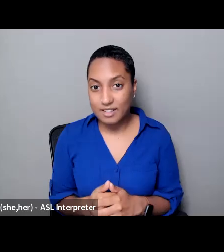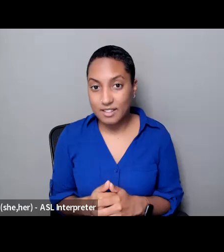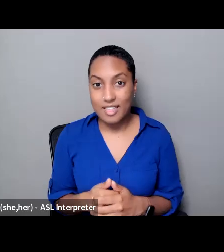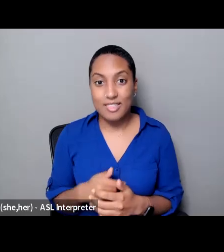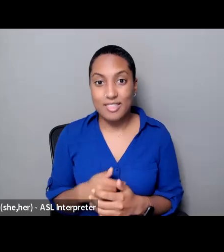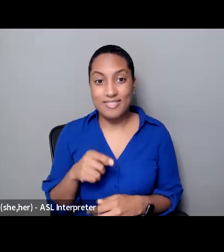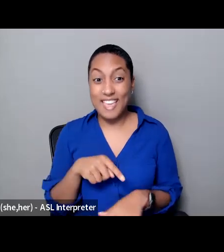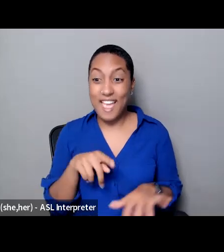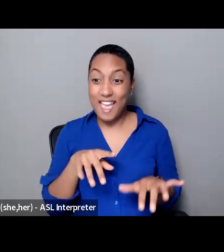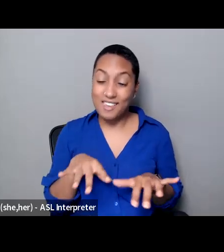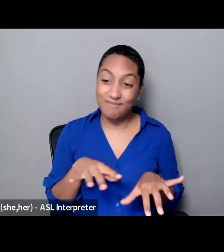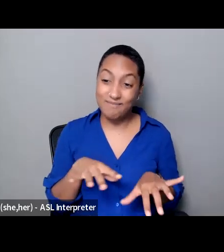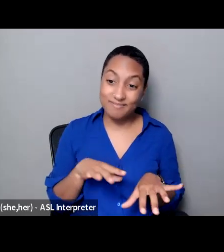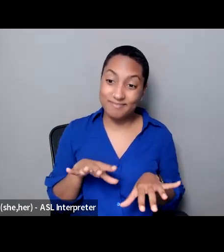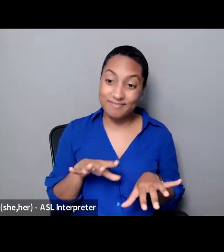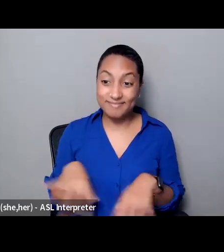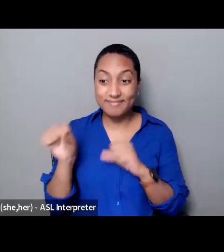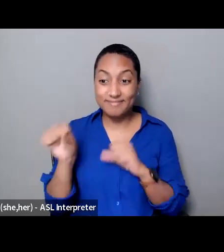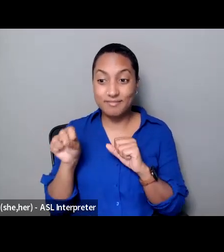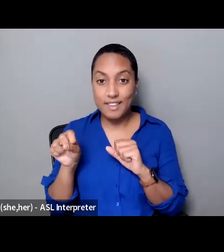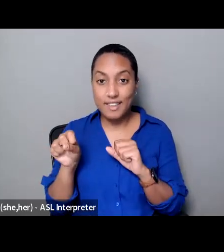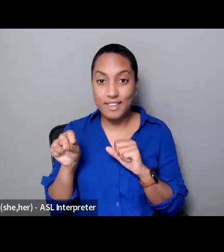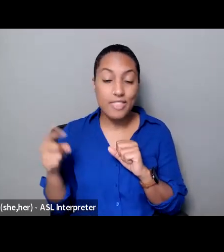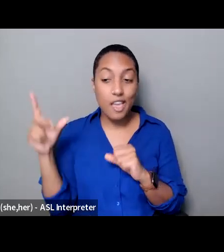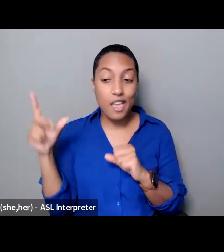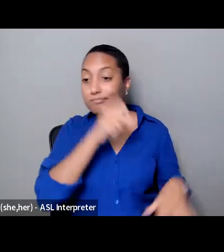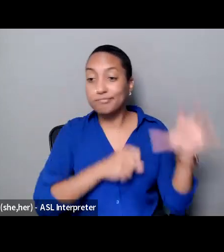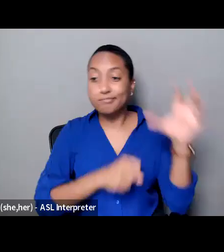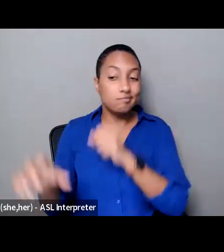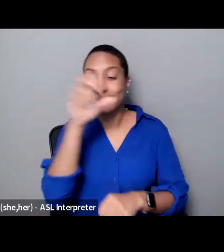assumption that they know better than the individual. And